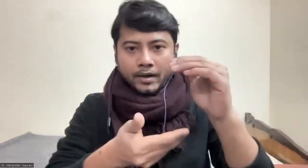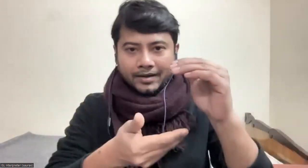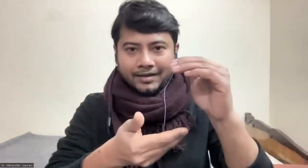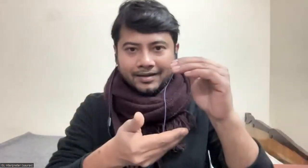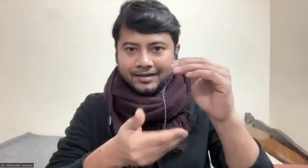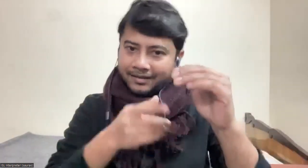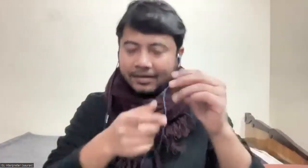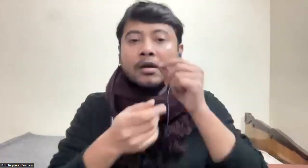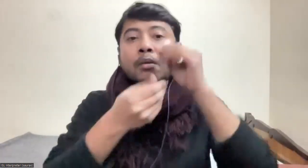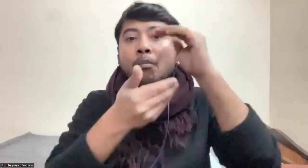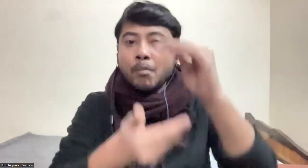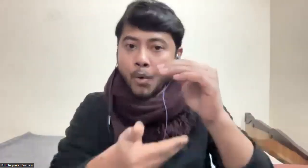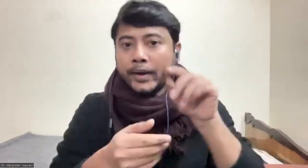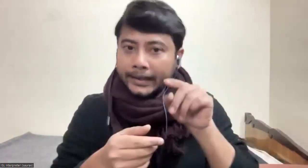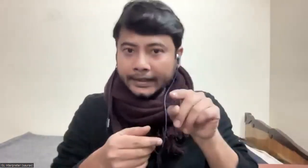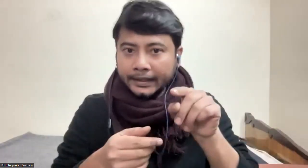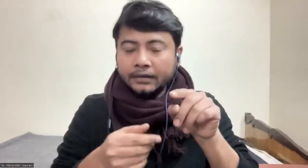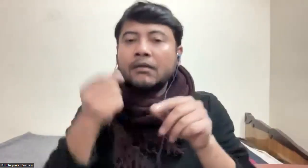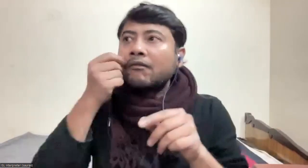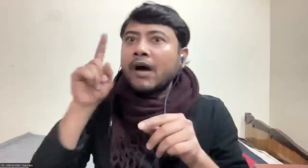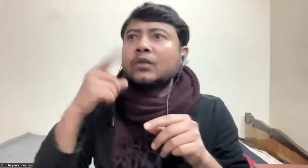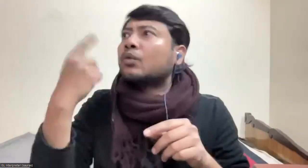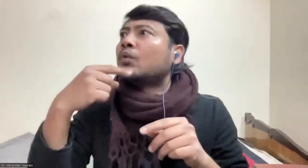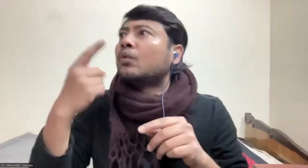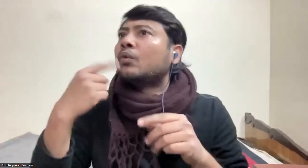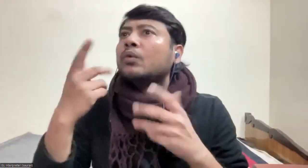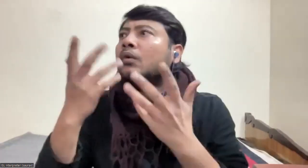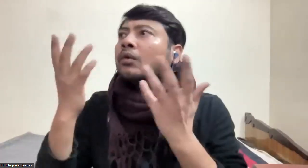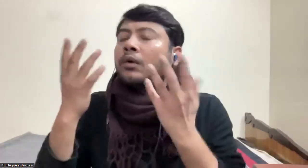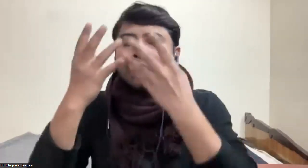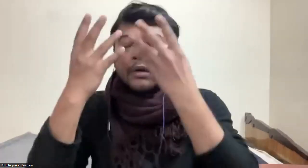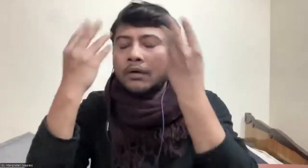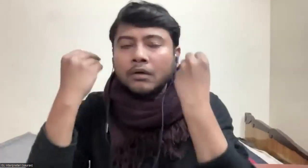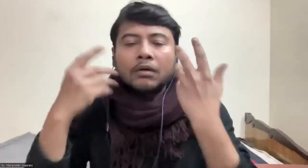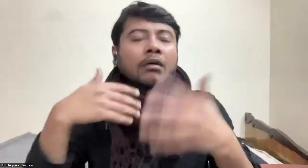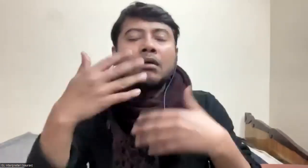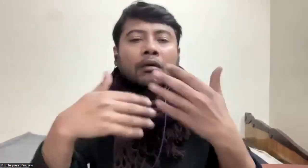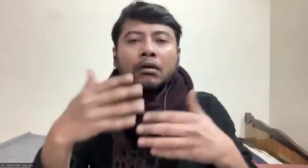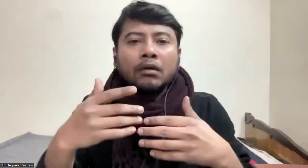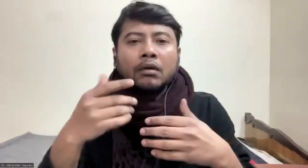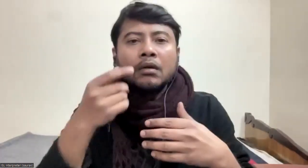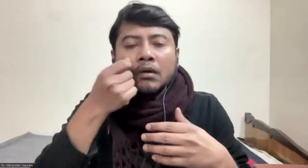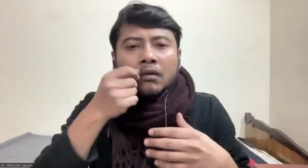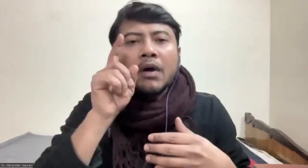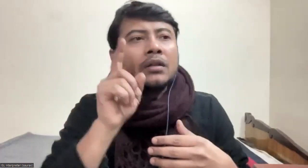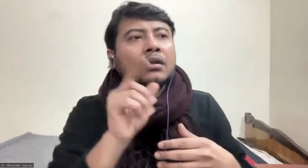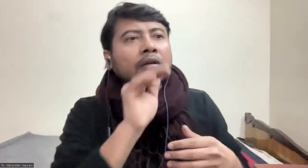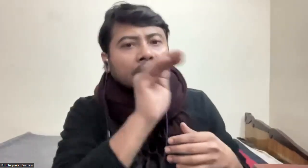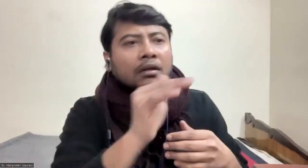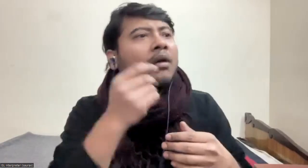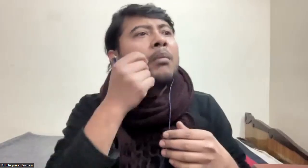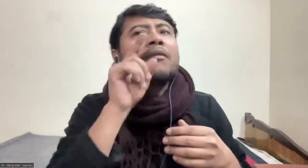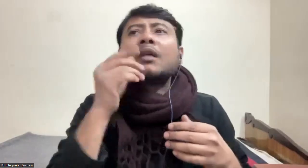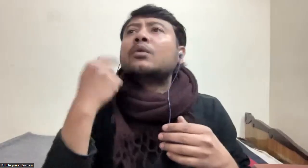Not by approaching some relative or doing some other trick. The way for